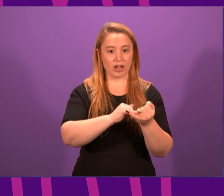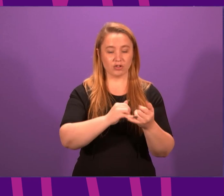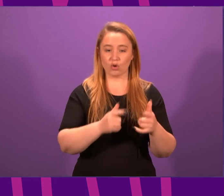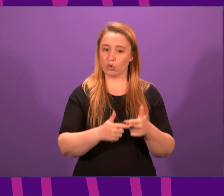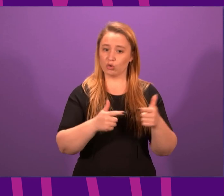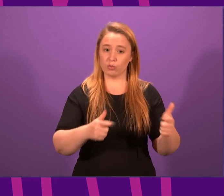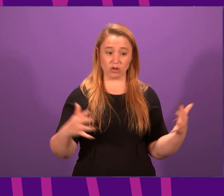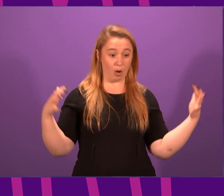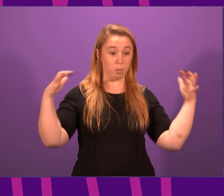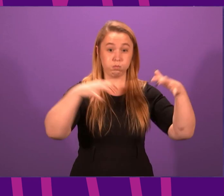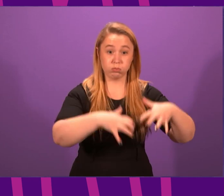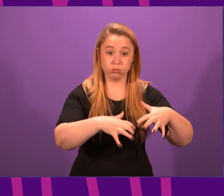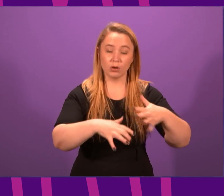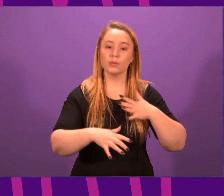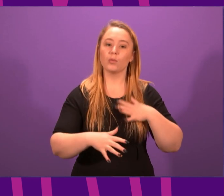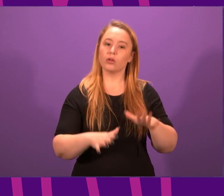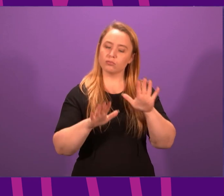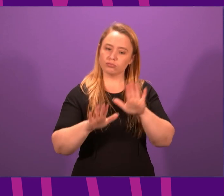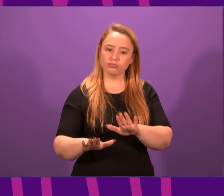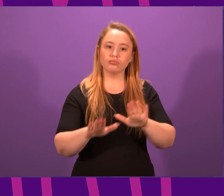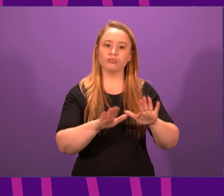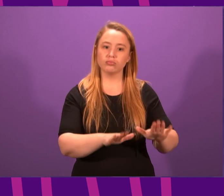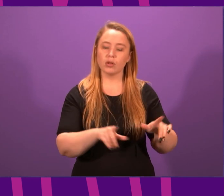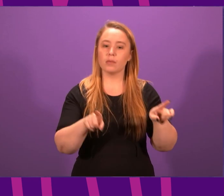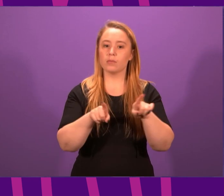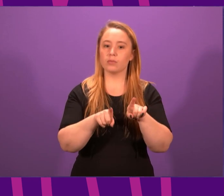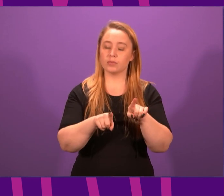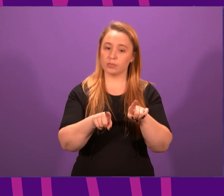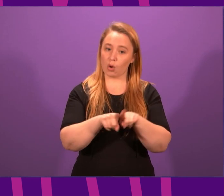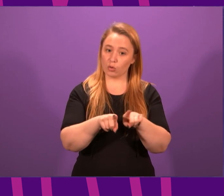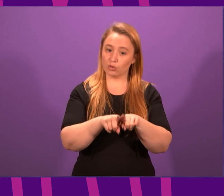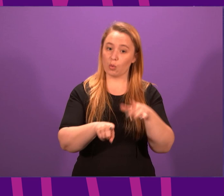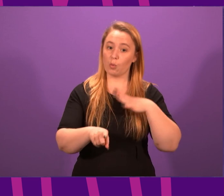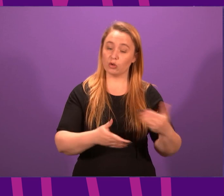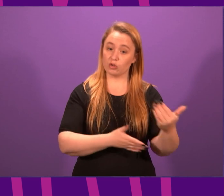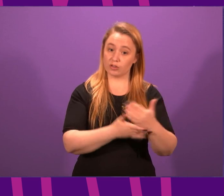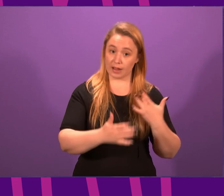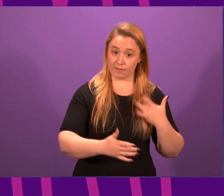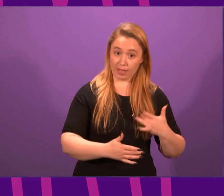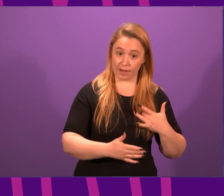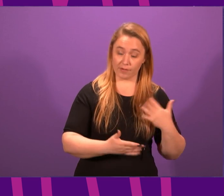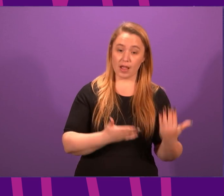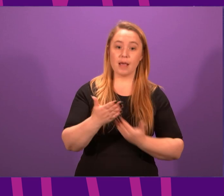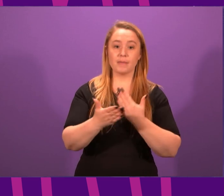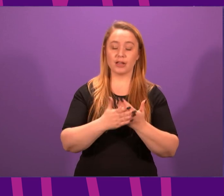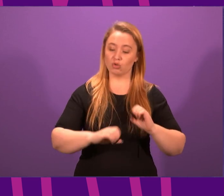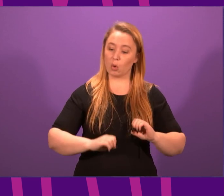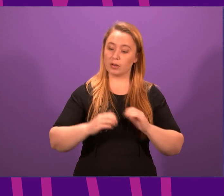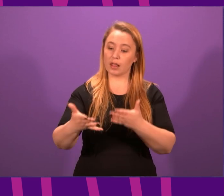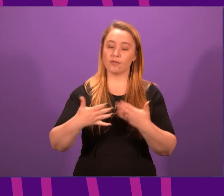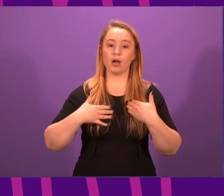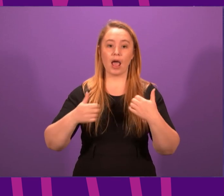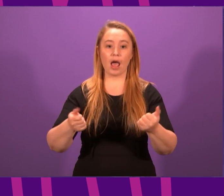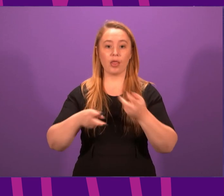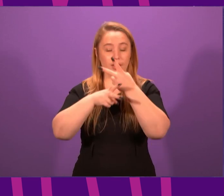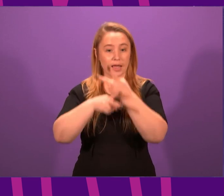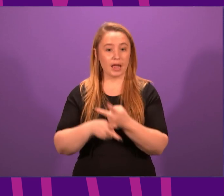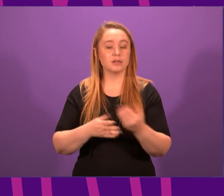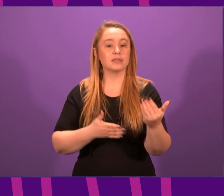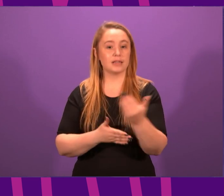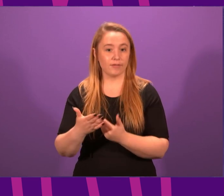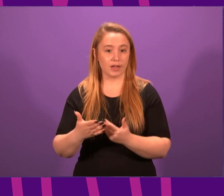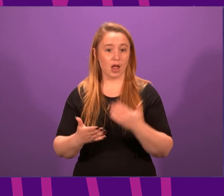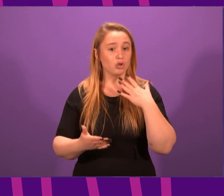only to save life, but also to continue to deliver healthcare as safely as we can. We do not want to go back to